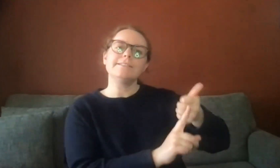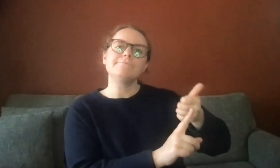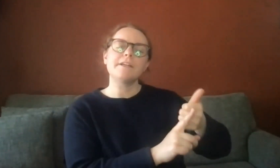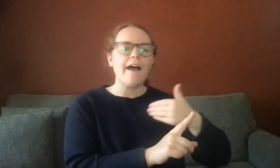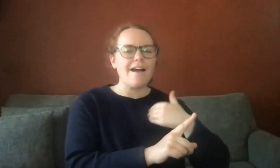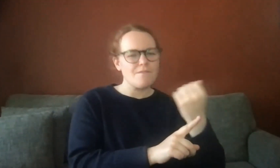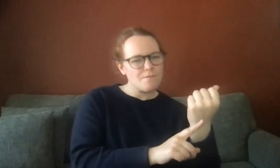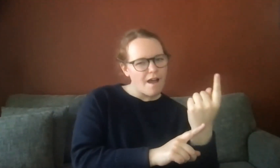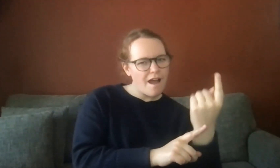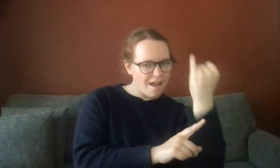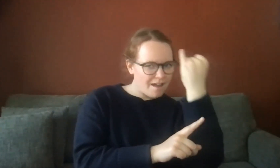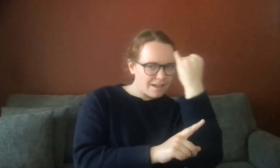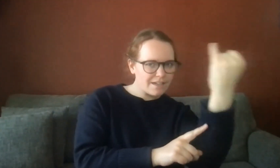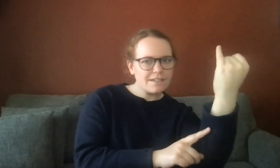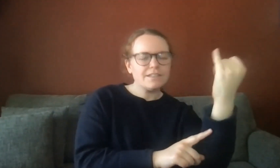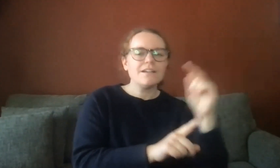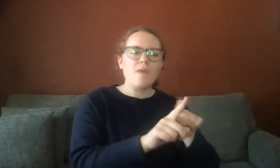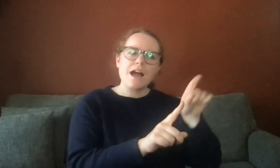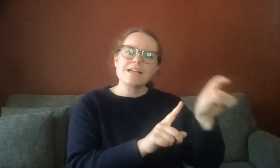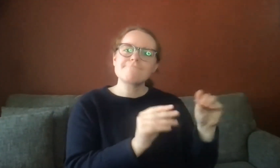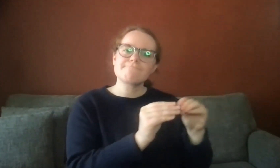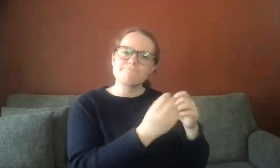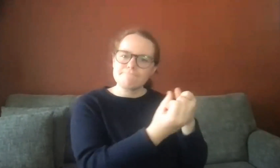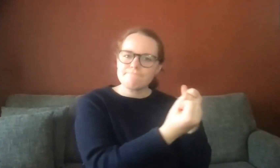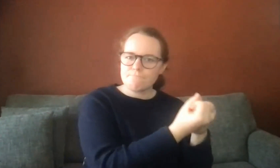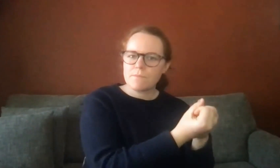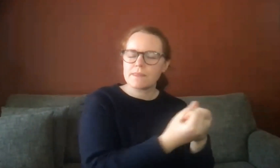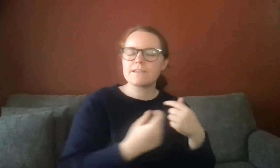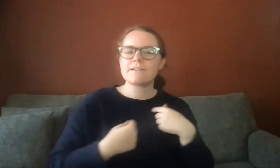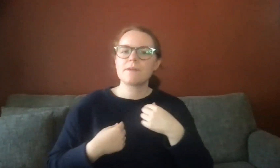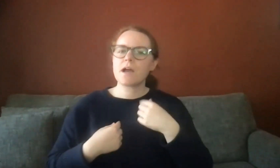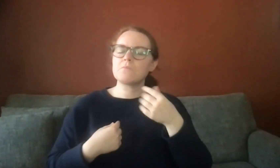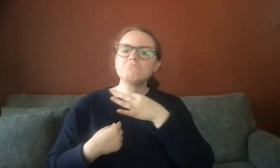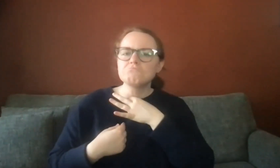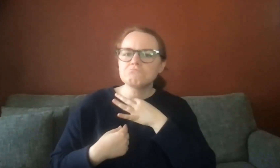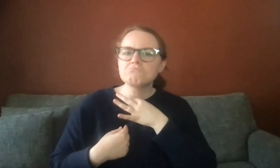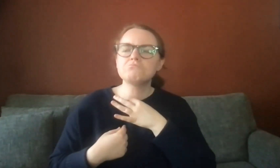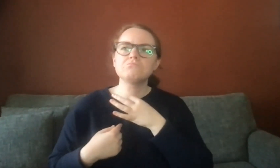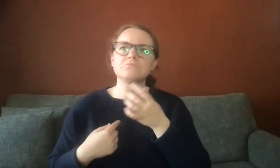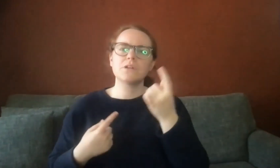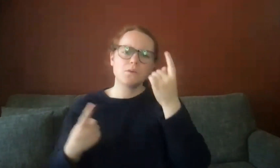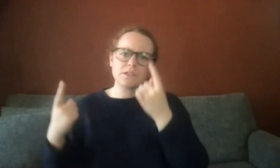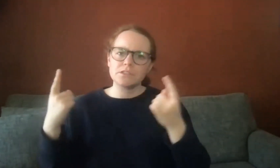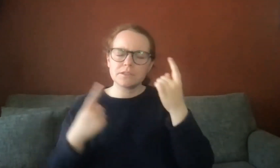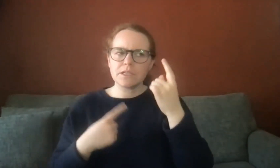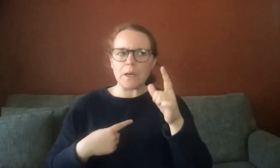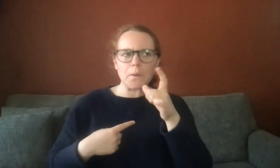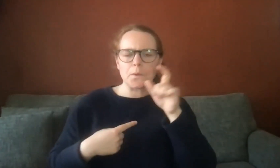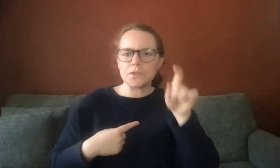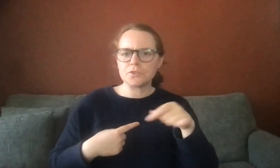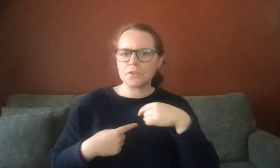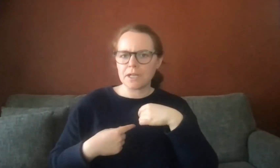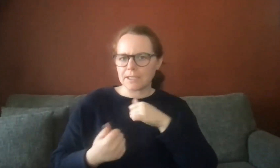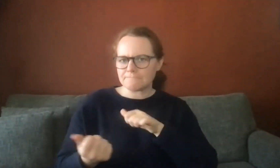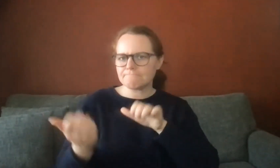idea, but he's needing more support. So I'm just kind of wondering, like, who do I talk to? How